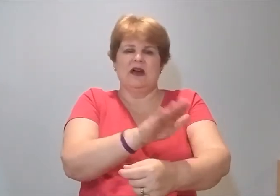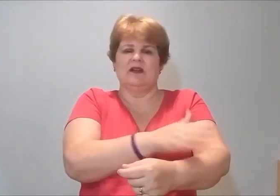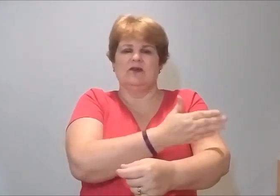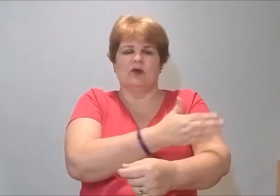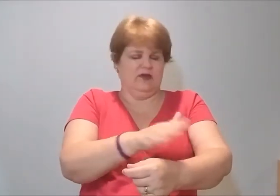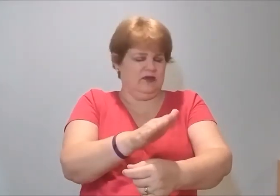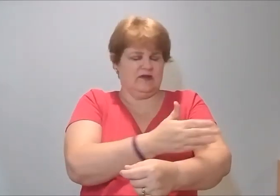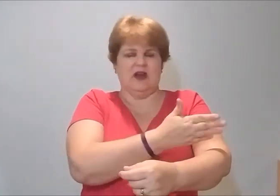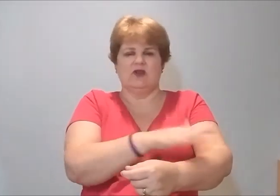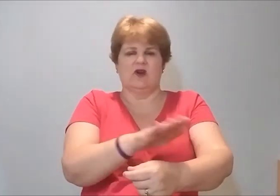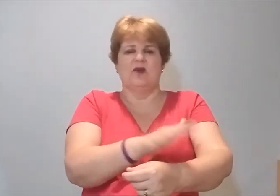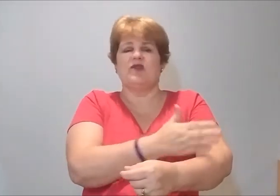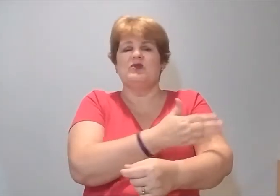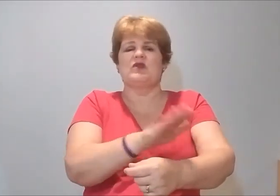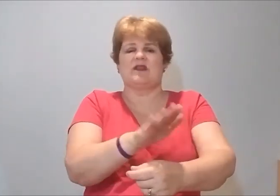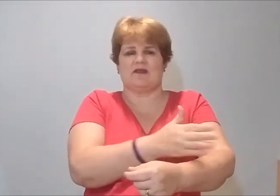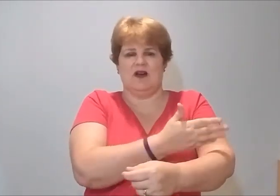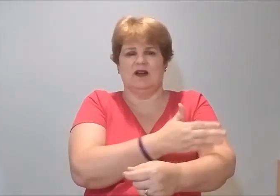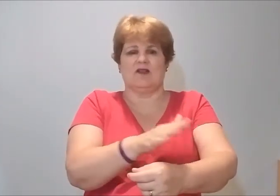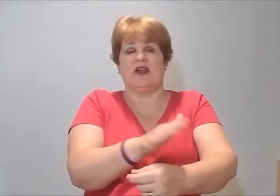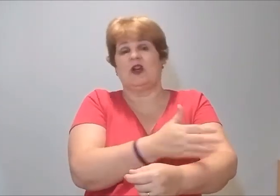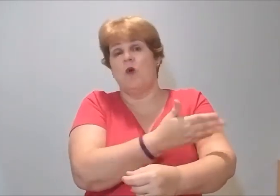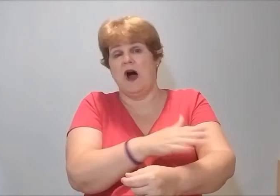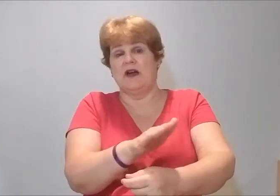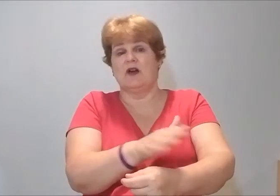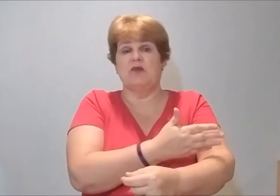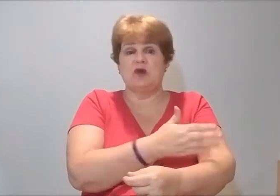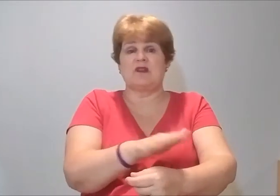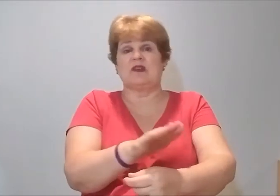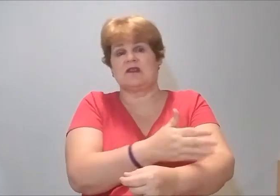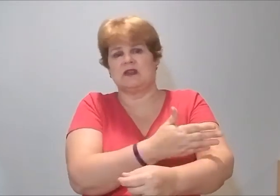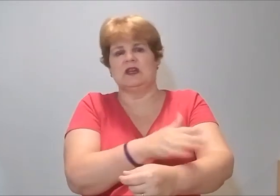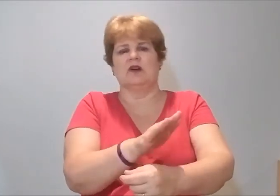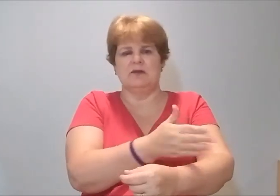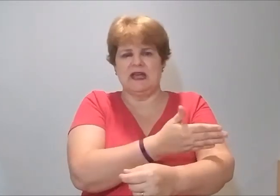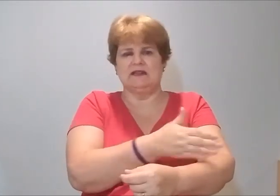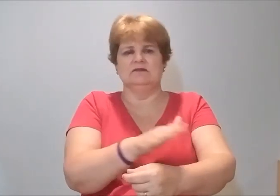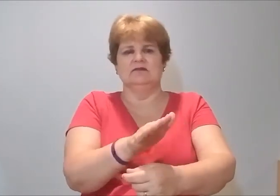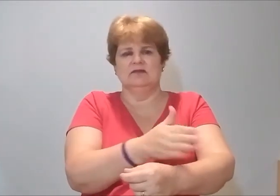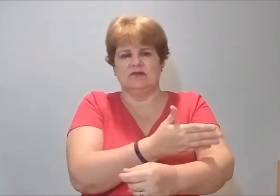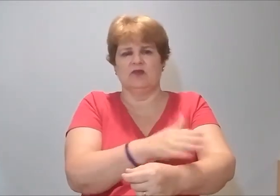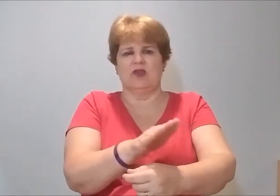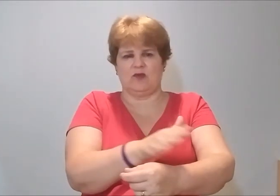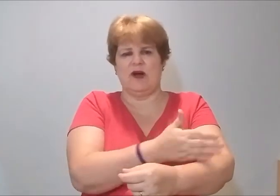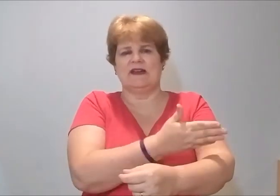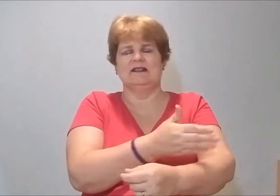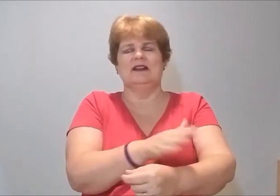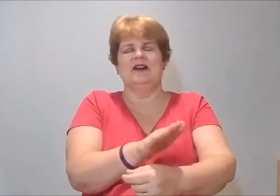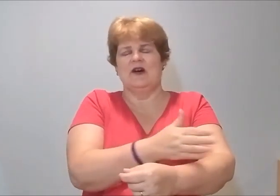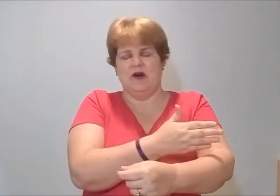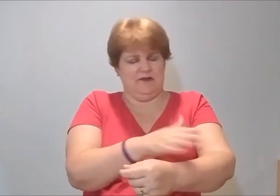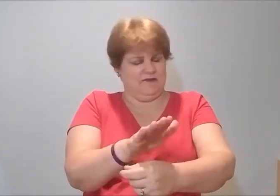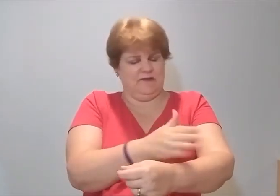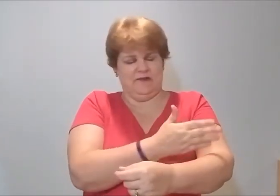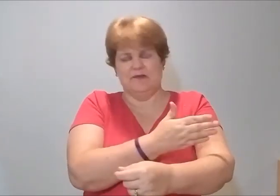and forth on the side of your arm. Most music signs, like choir, music, singing, are made this way.